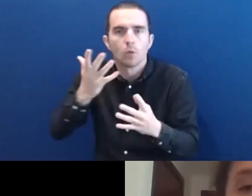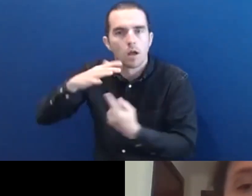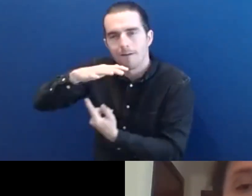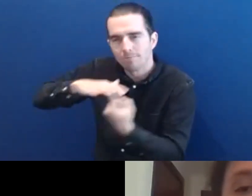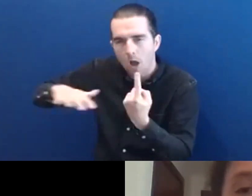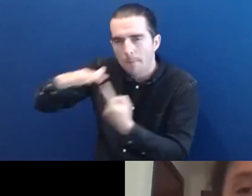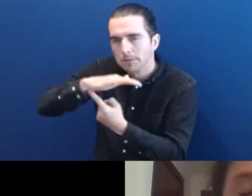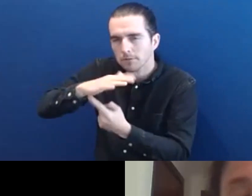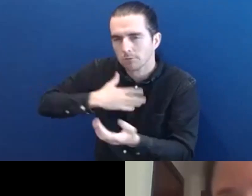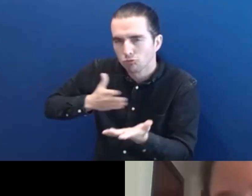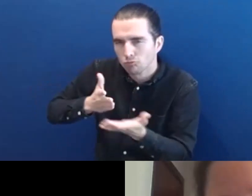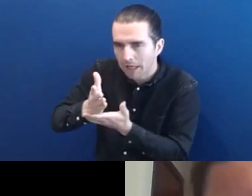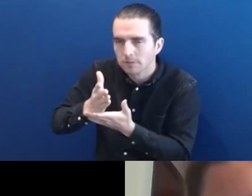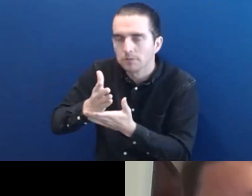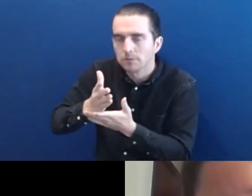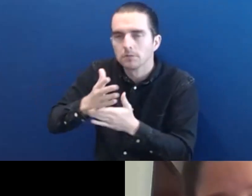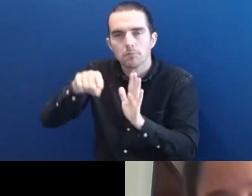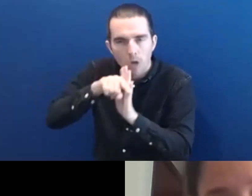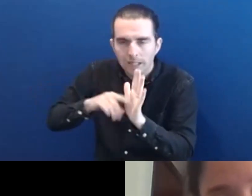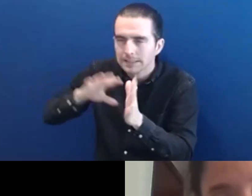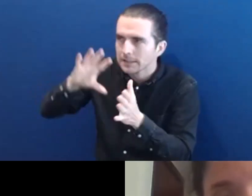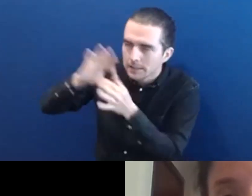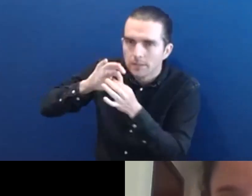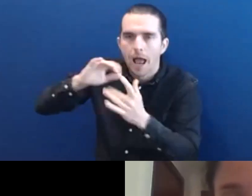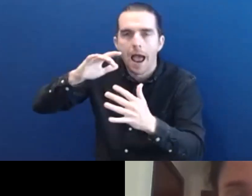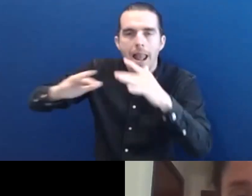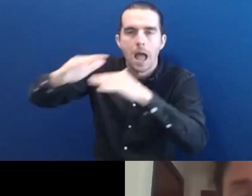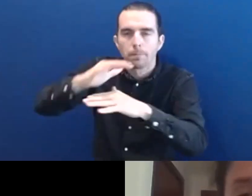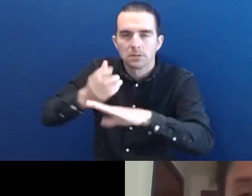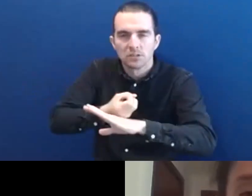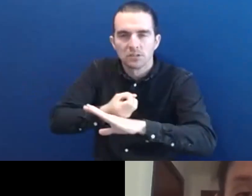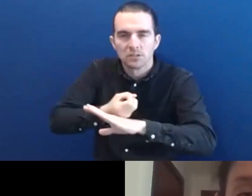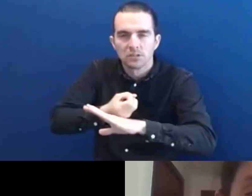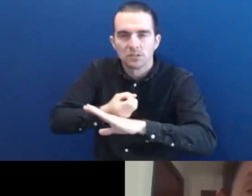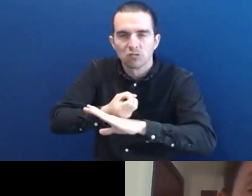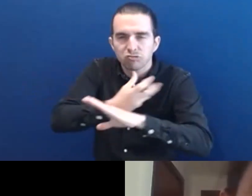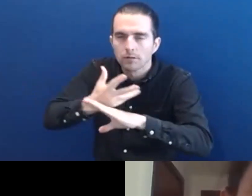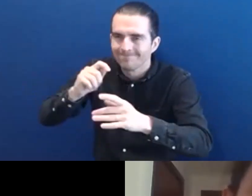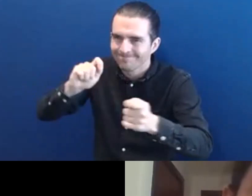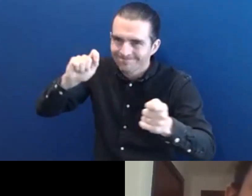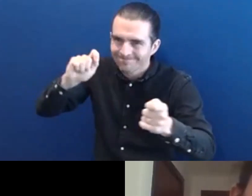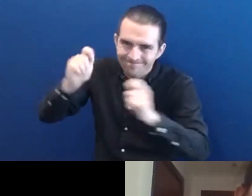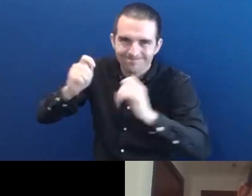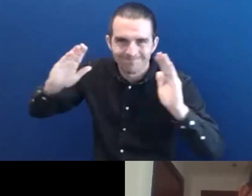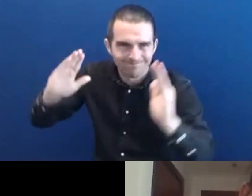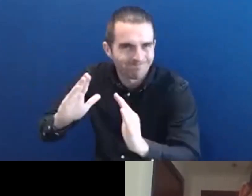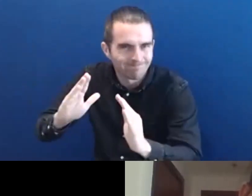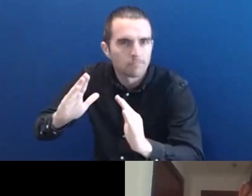organizations, and also environmental groups to create basically a legal